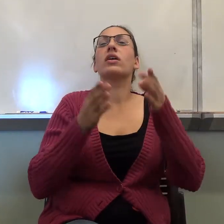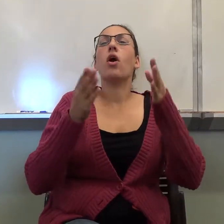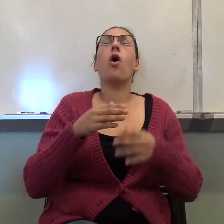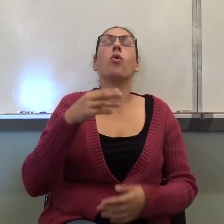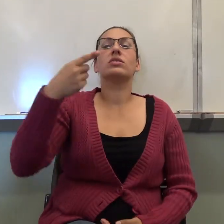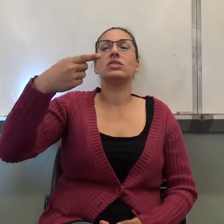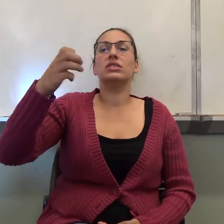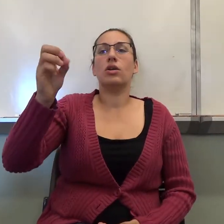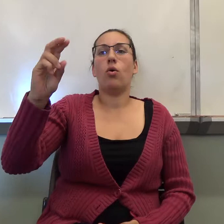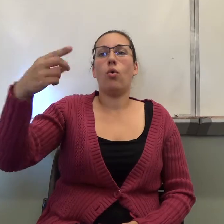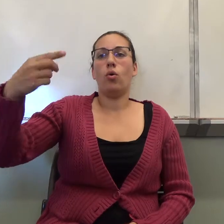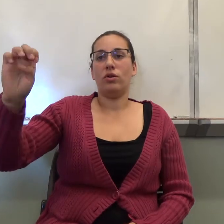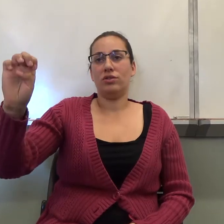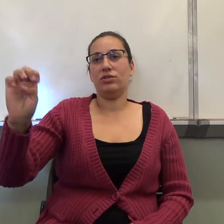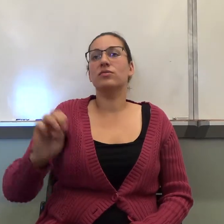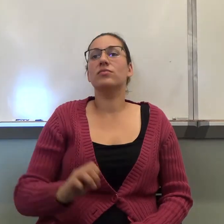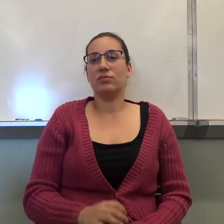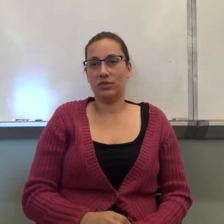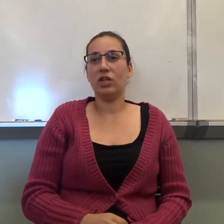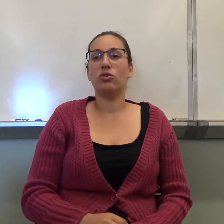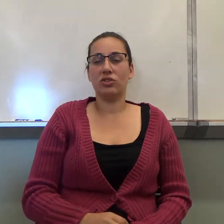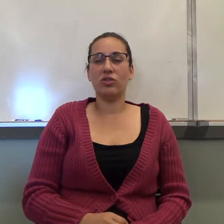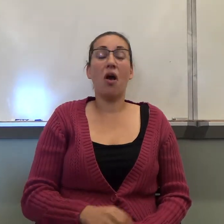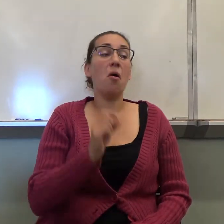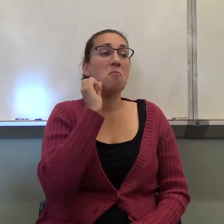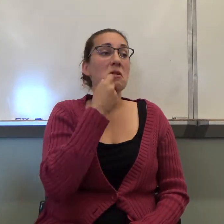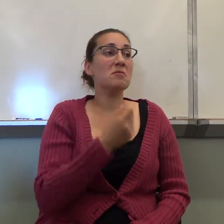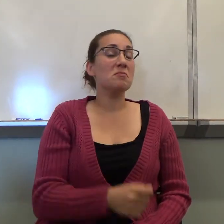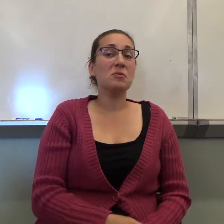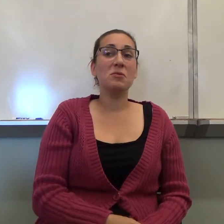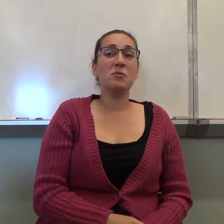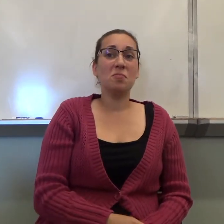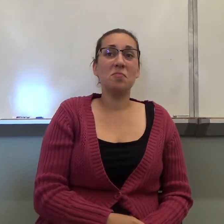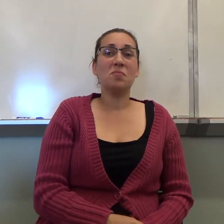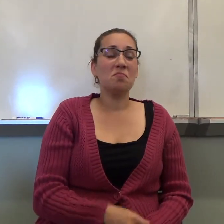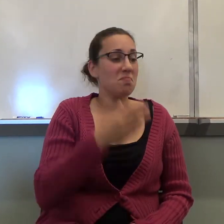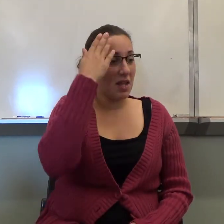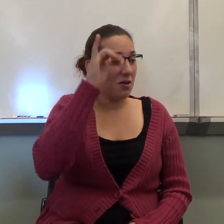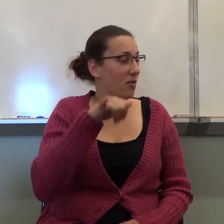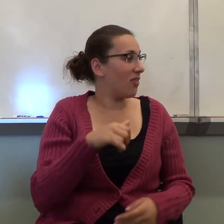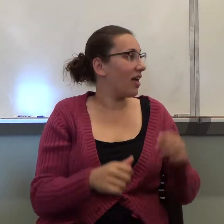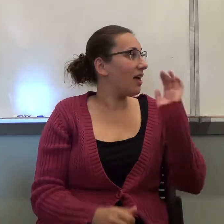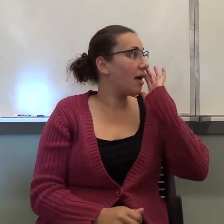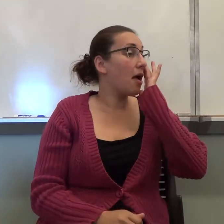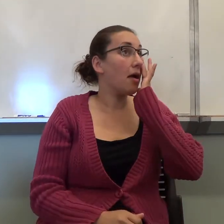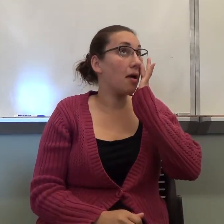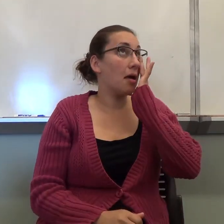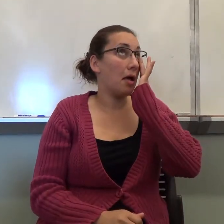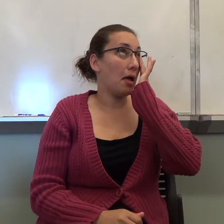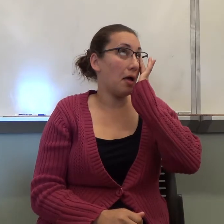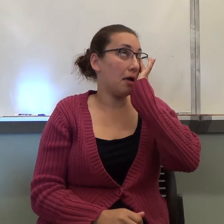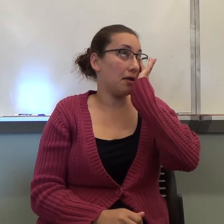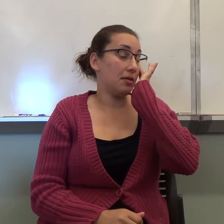you do get right results. But it's probably something you're not used to. It's very technical, very